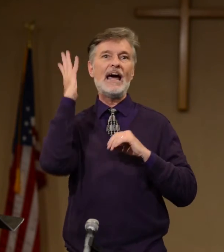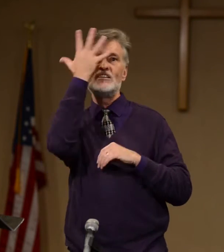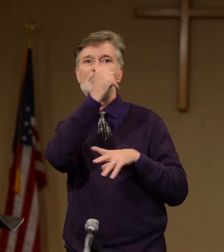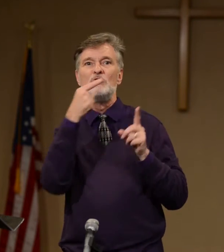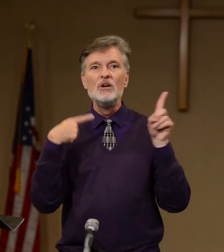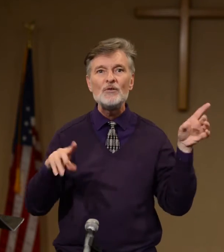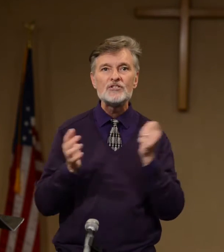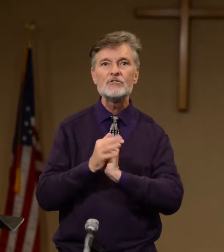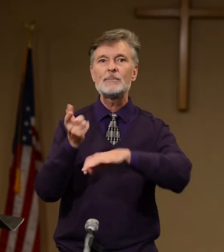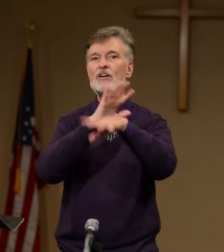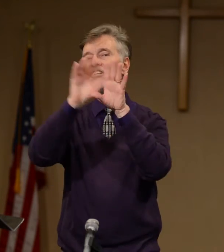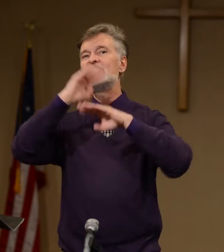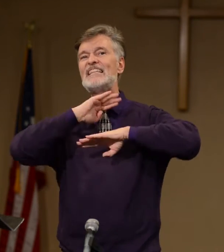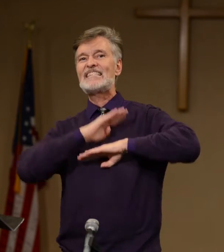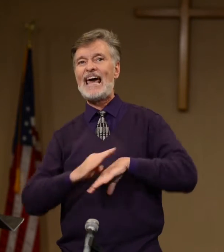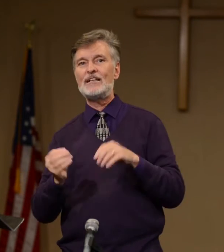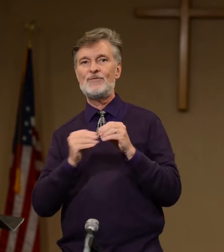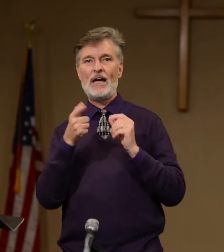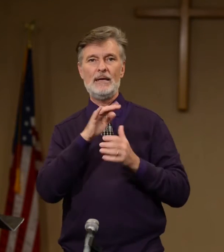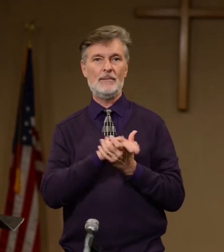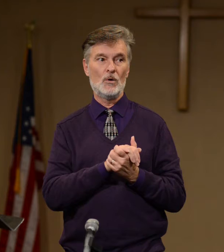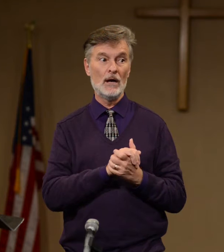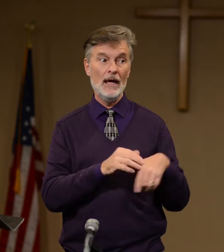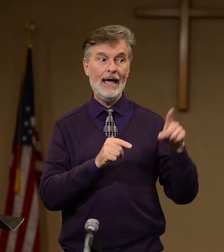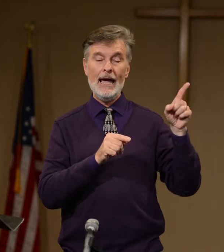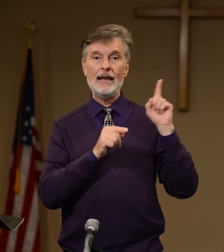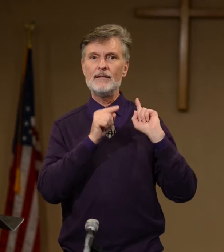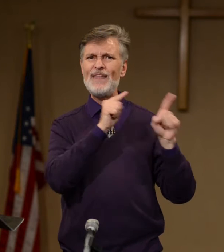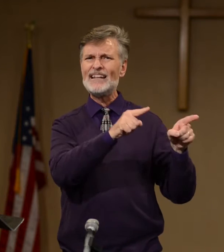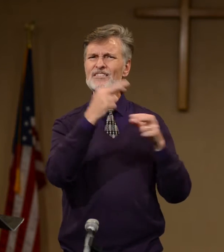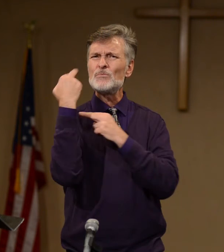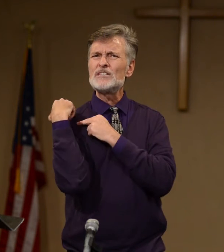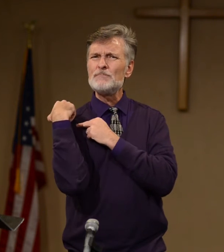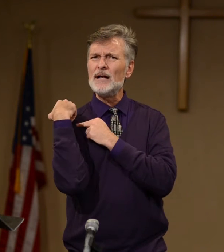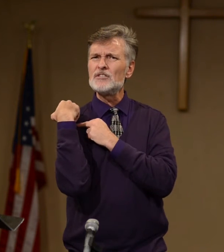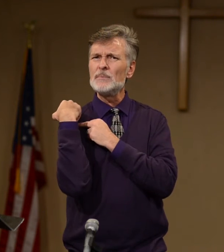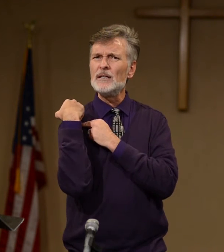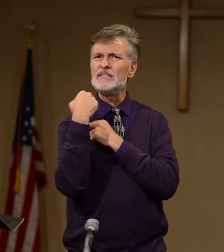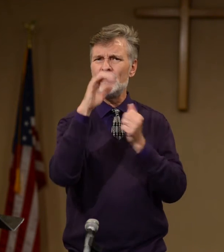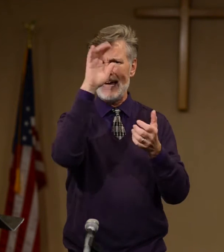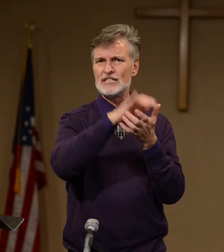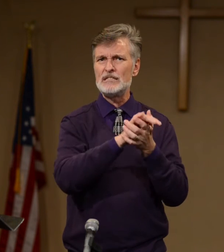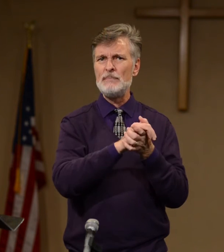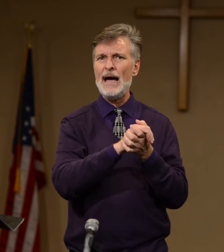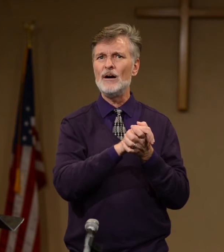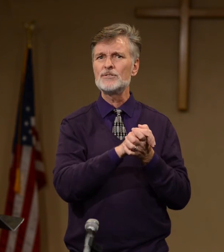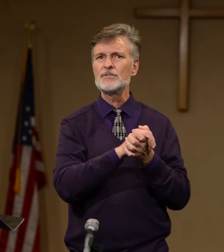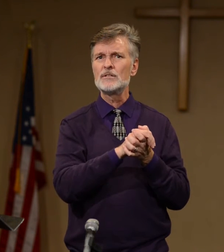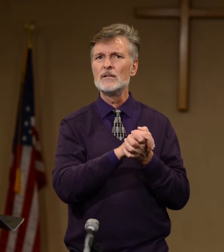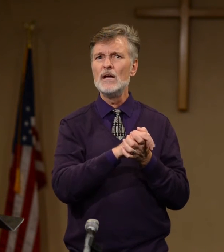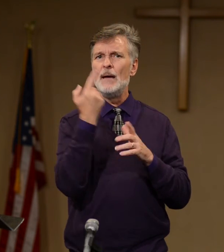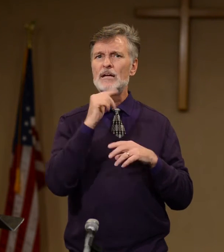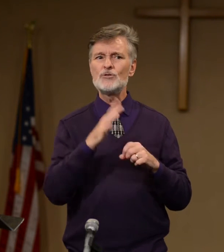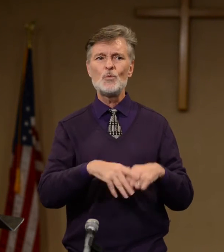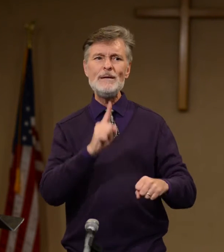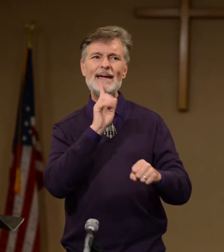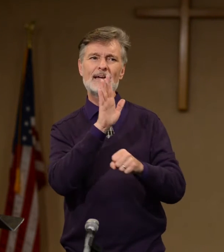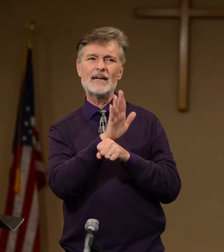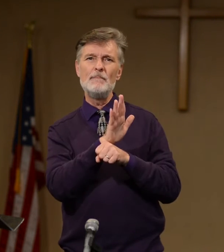as beautiful as she used to be, or she doesn't satisfy me anymore. And that's the responsibility of that spouse, because we make a